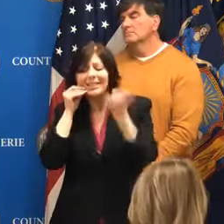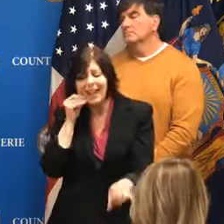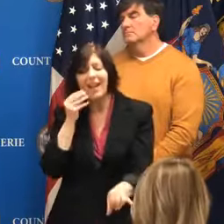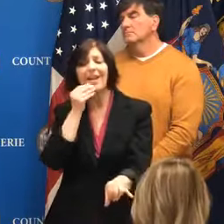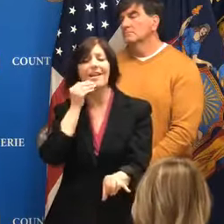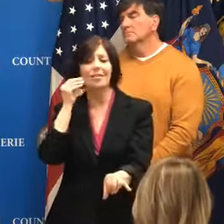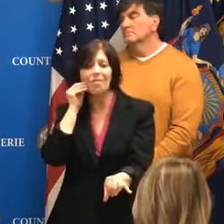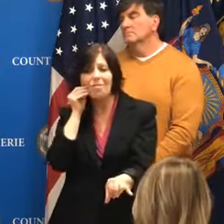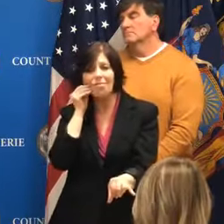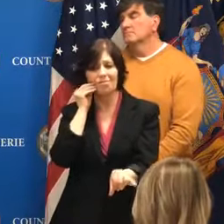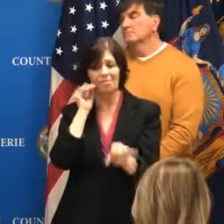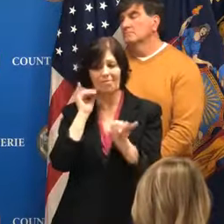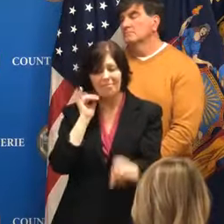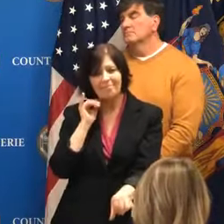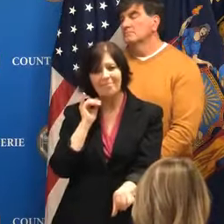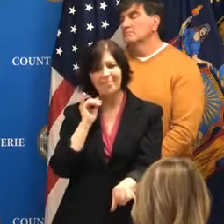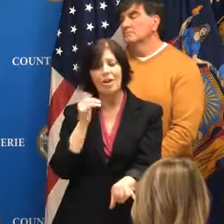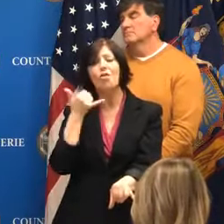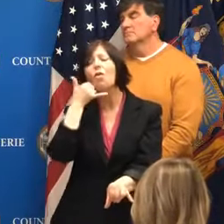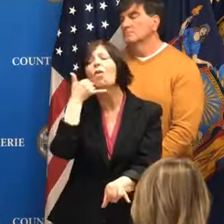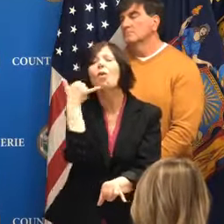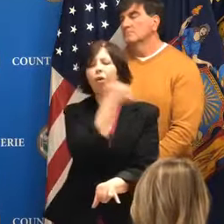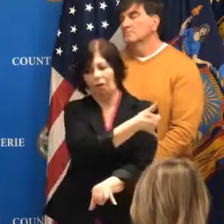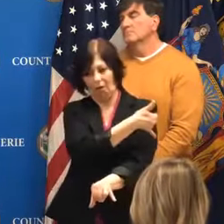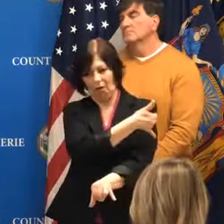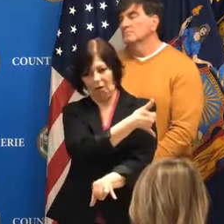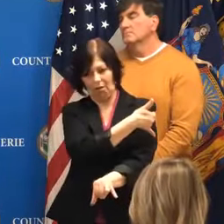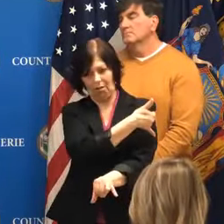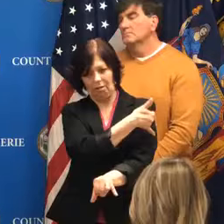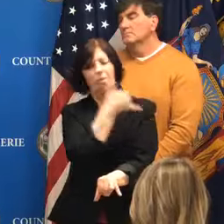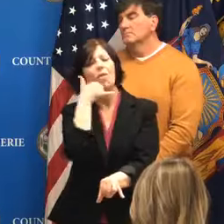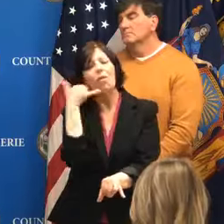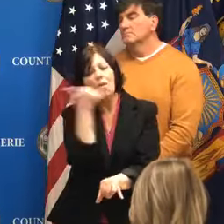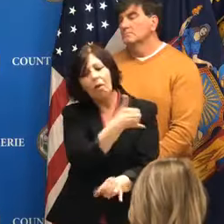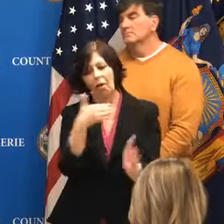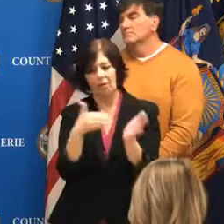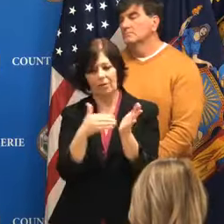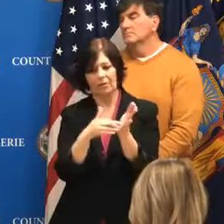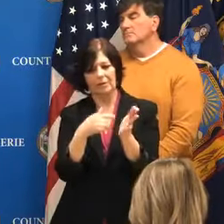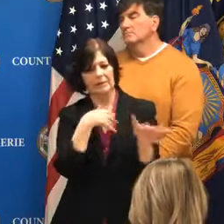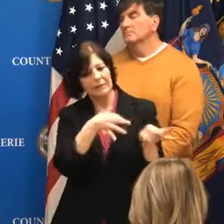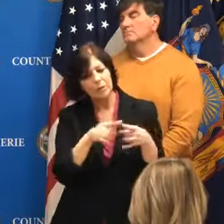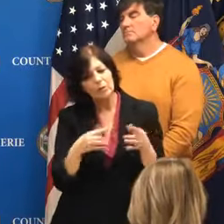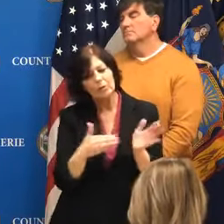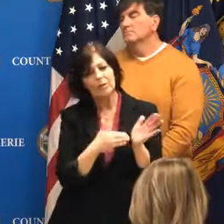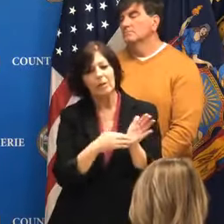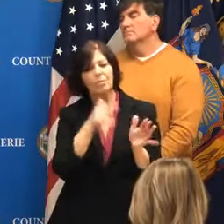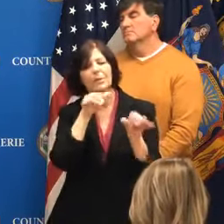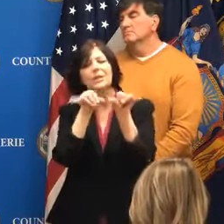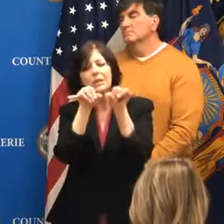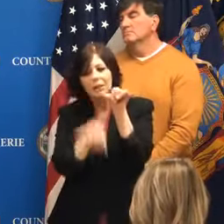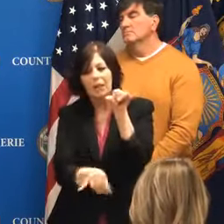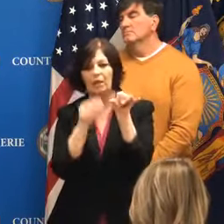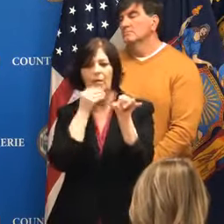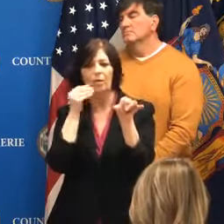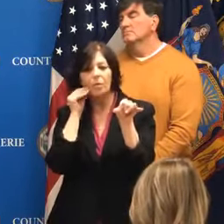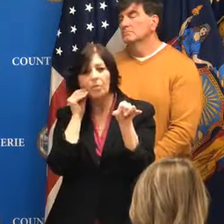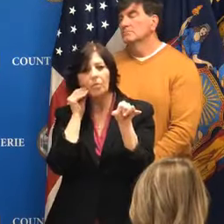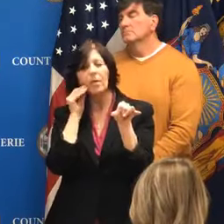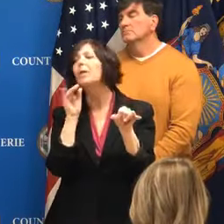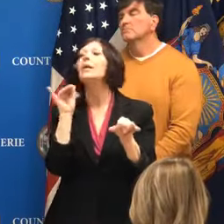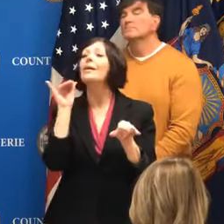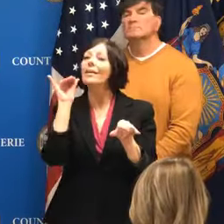the community to stay at home, call your healthcare provider, and give them the information they need to make that determination. Because again,